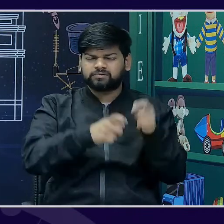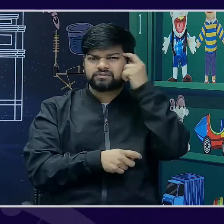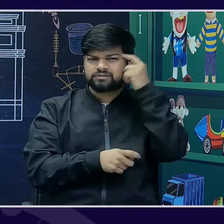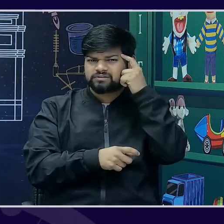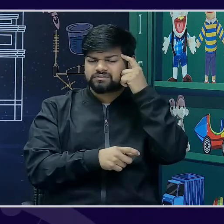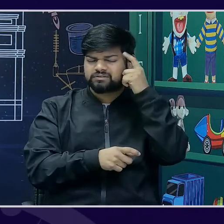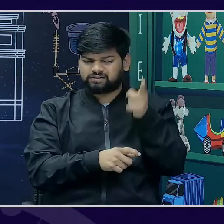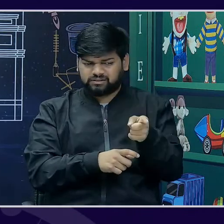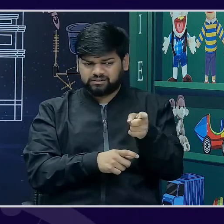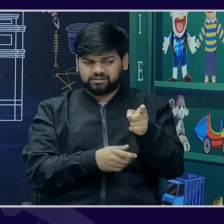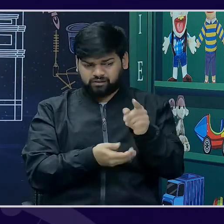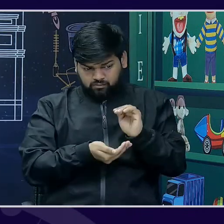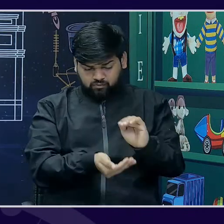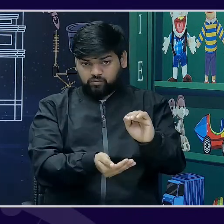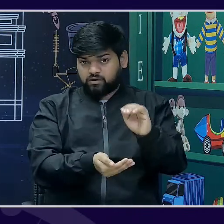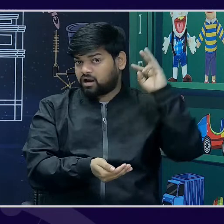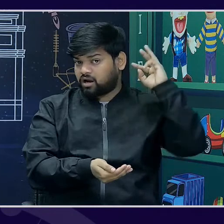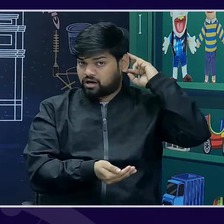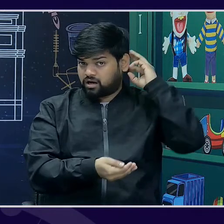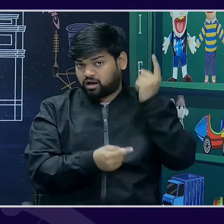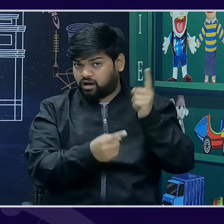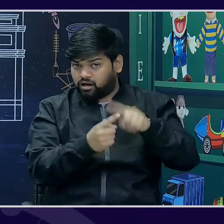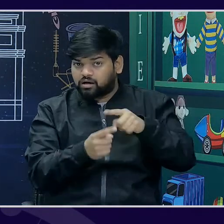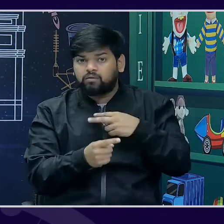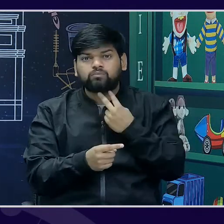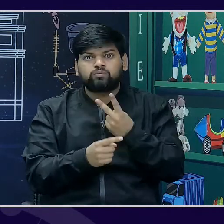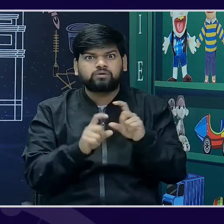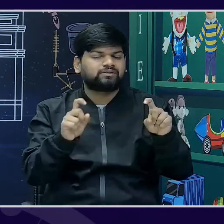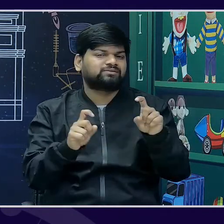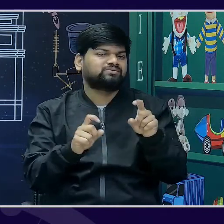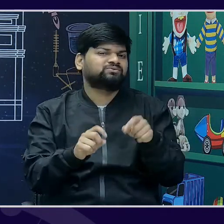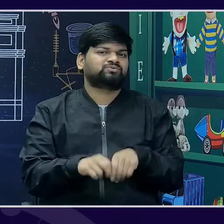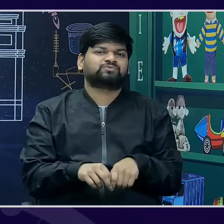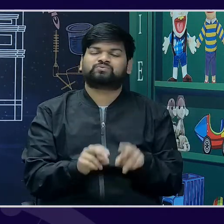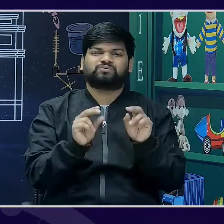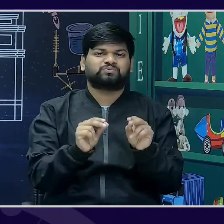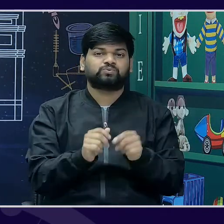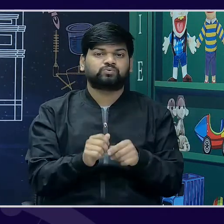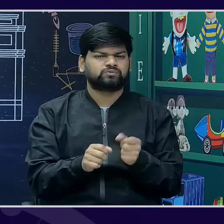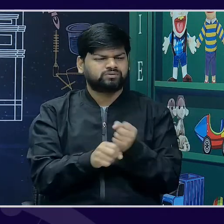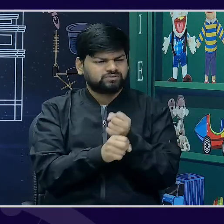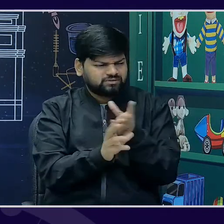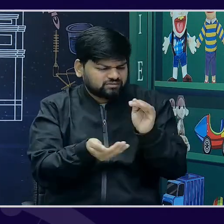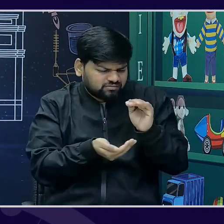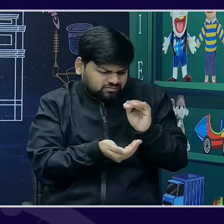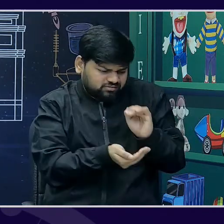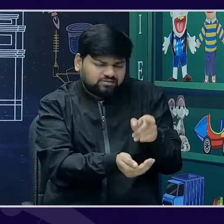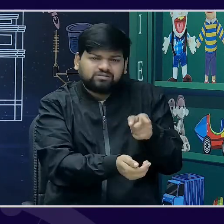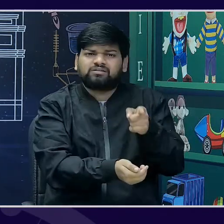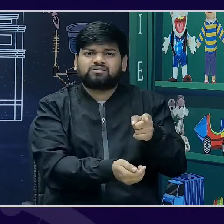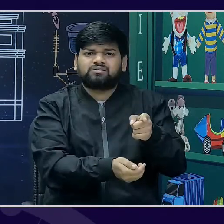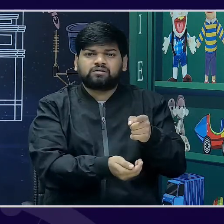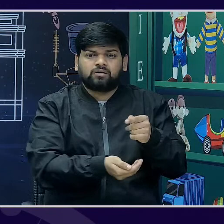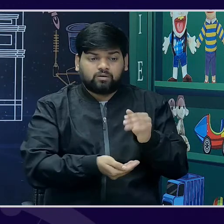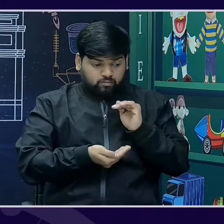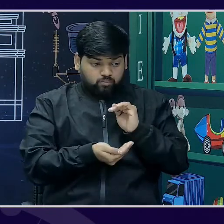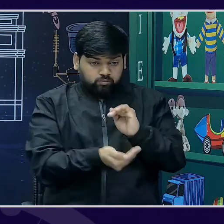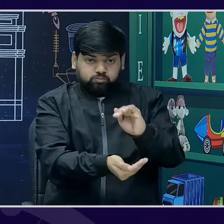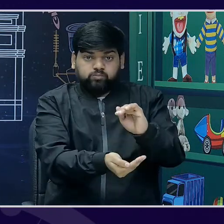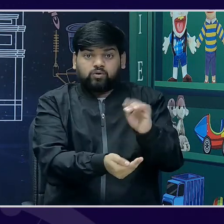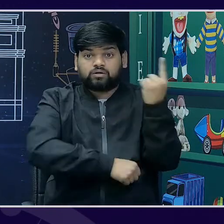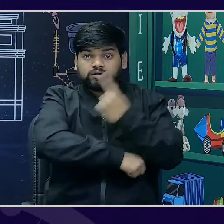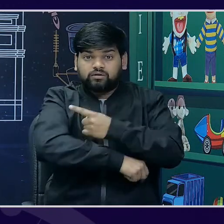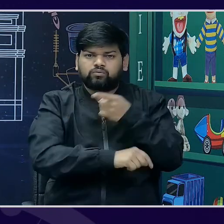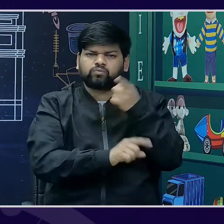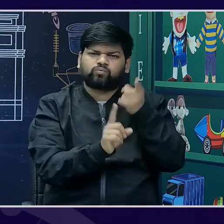has made such a key in our system where the babies have to hear the world at